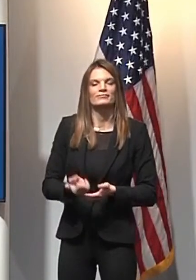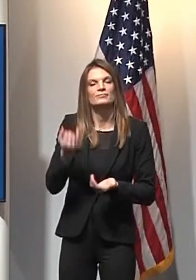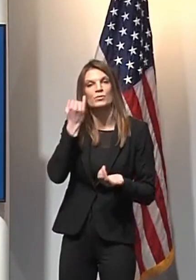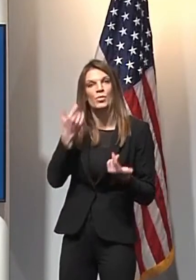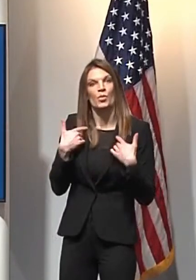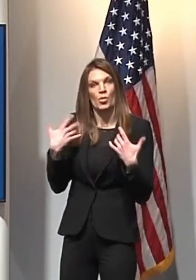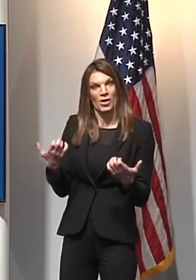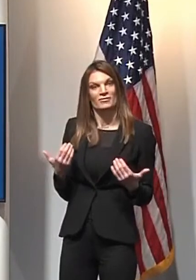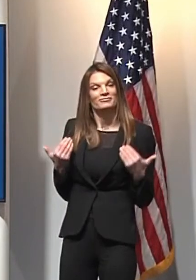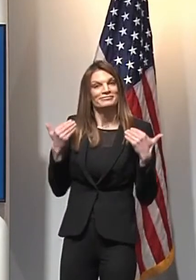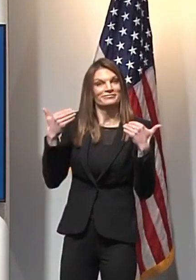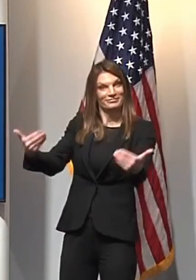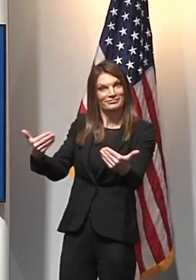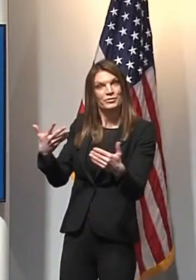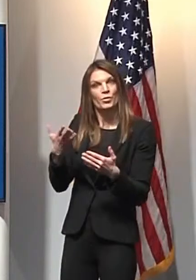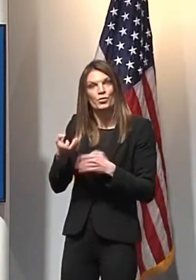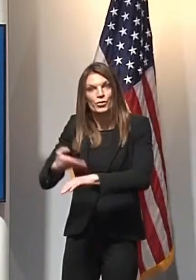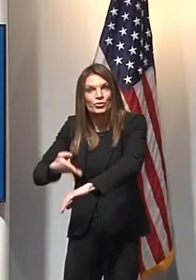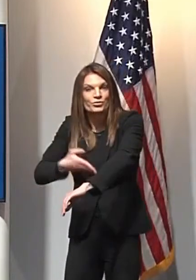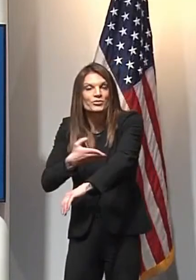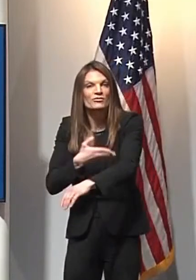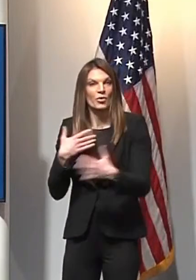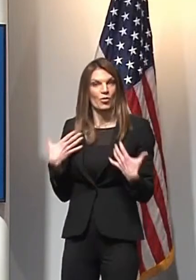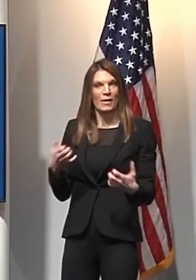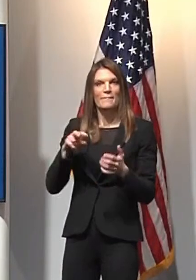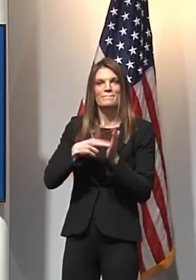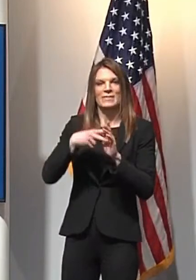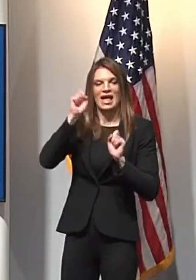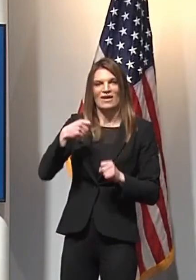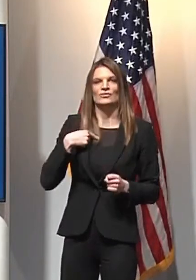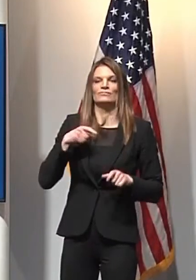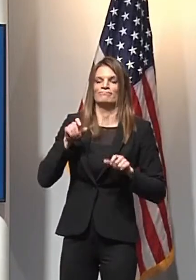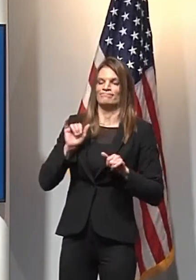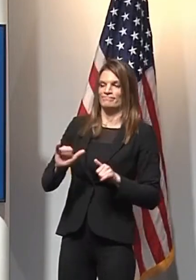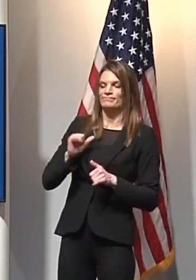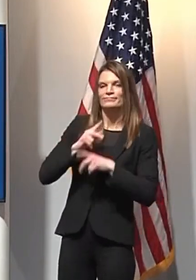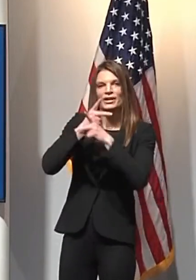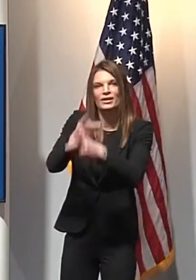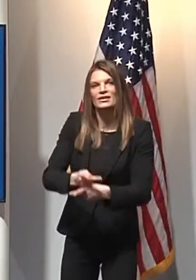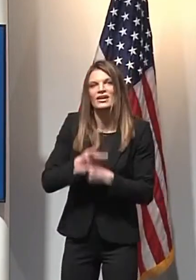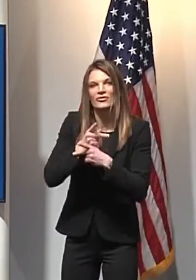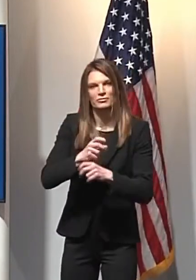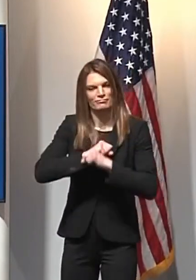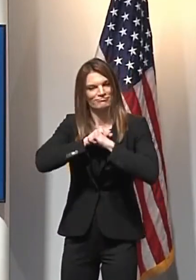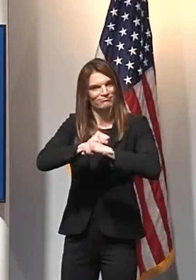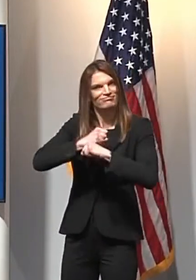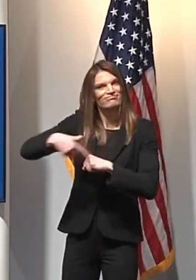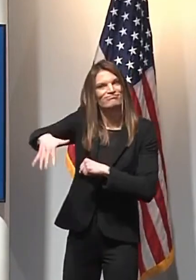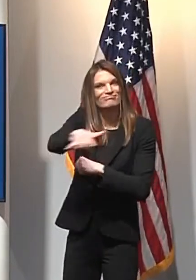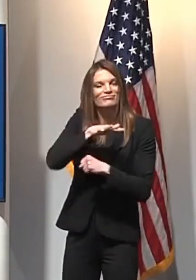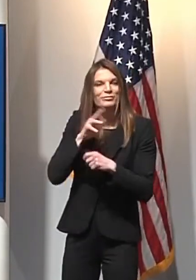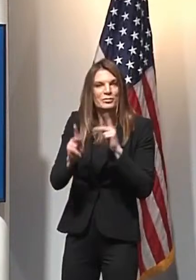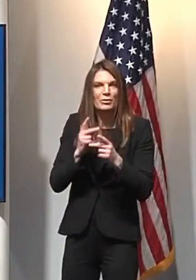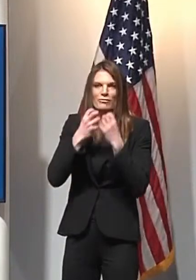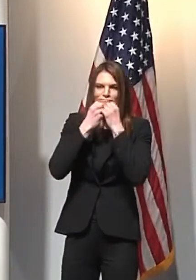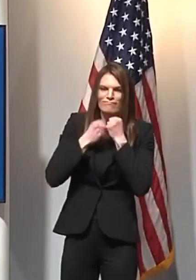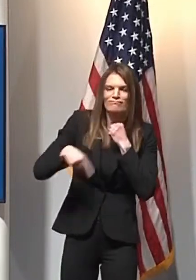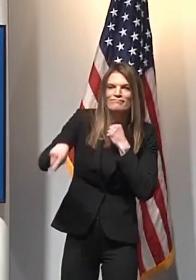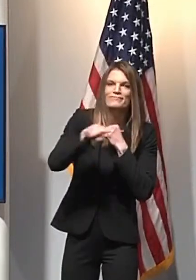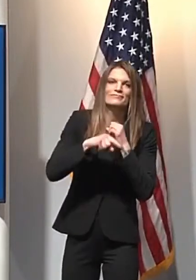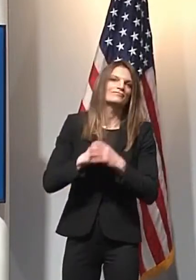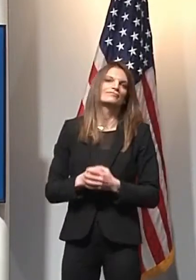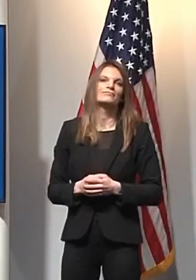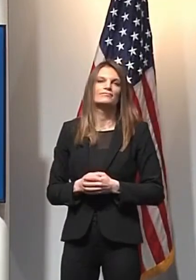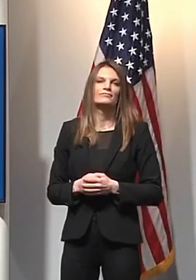want to continue taking steps forward, we need to make smart choices to keep ourselves and our loved ones safe. To get these variants under